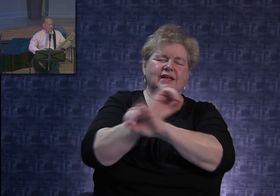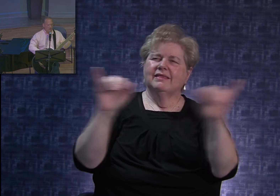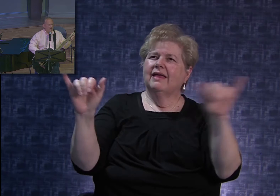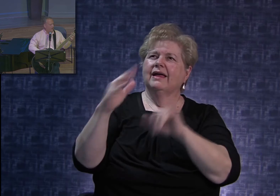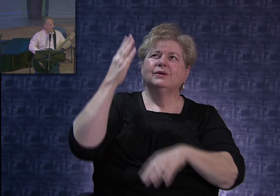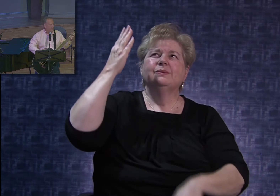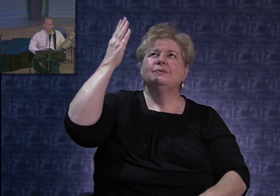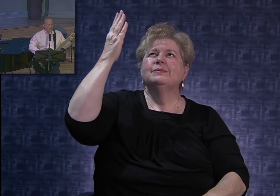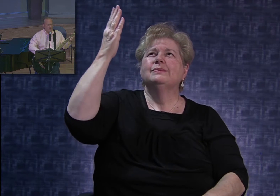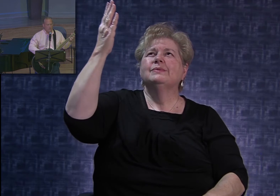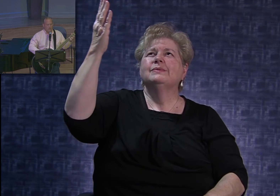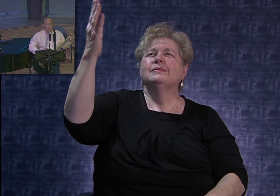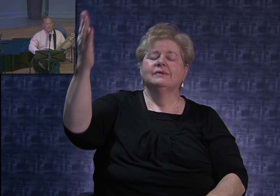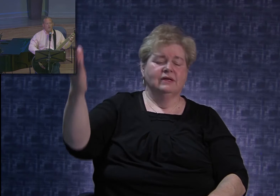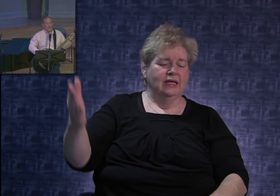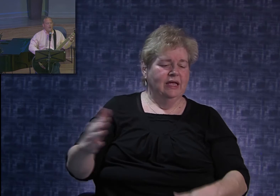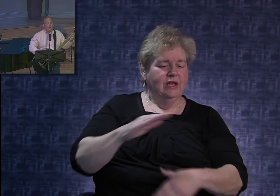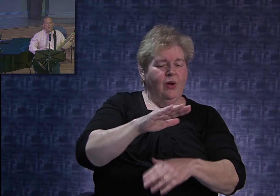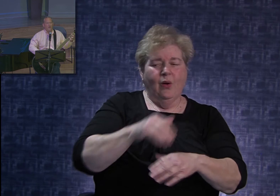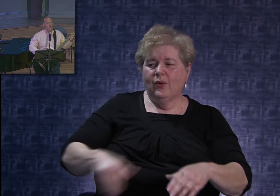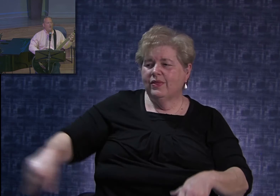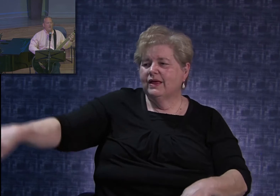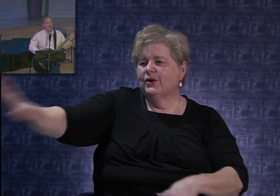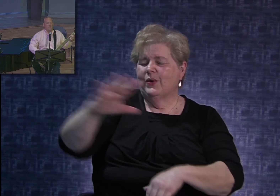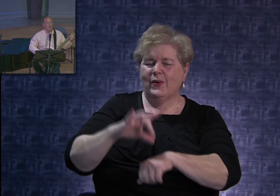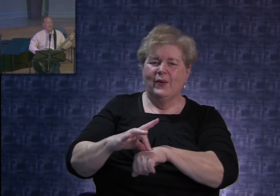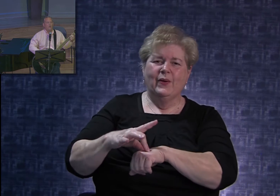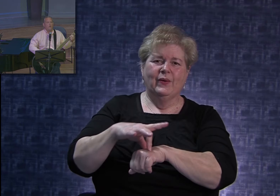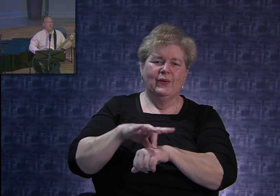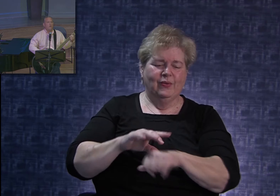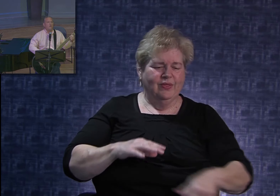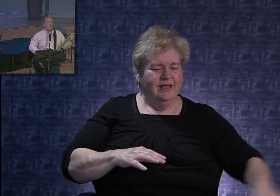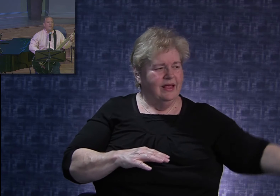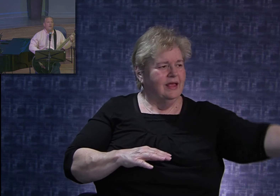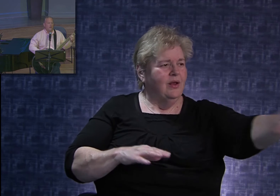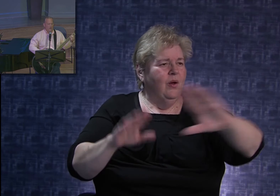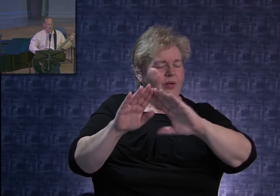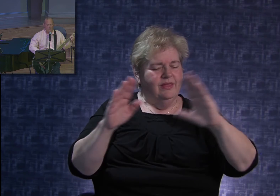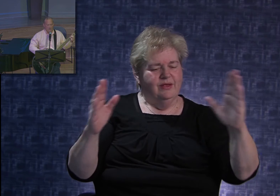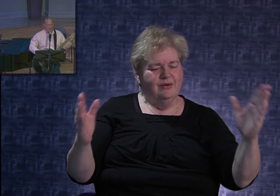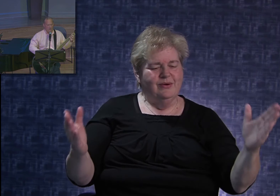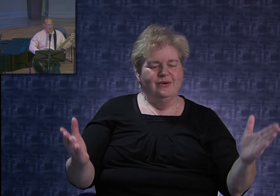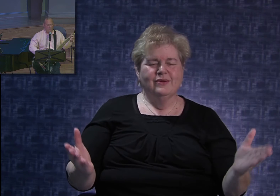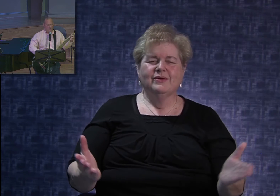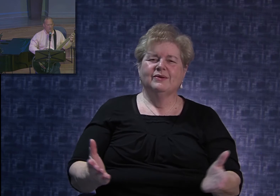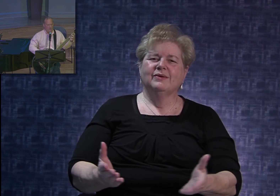There's none like you in all the earth, in all the